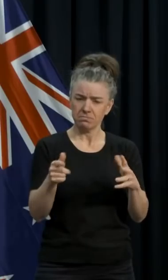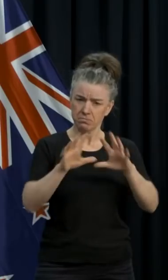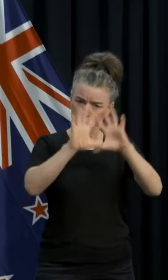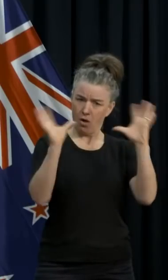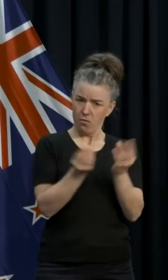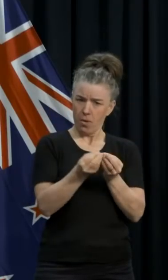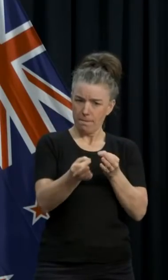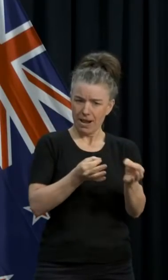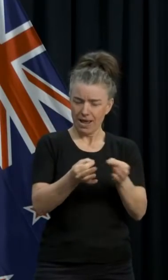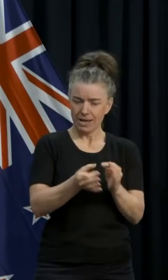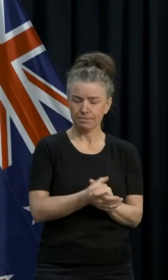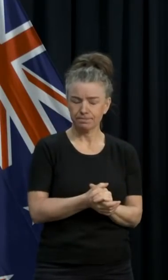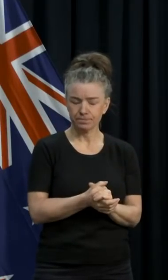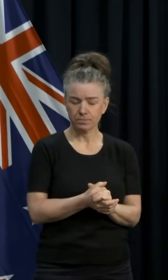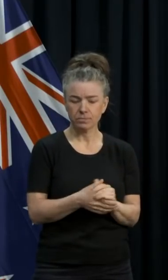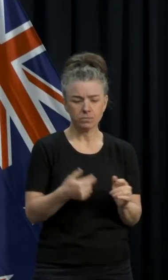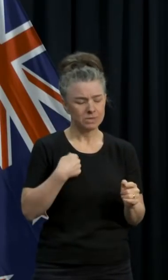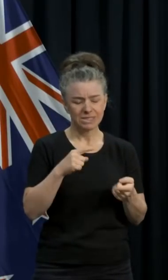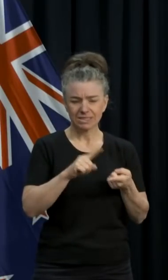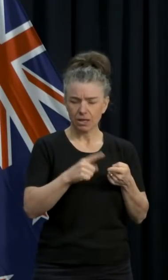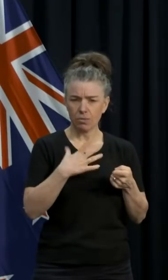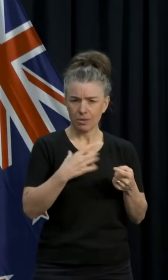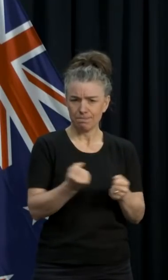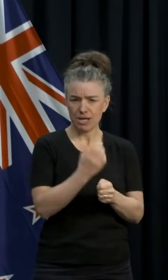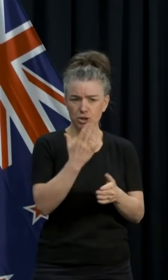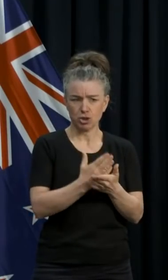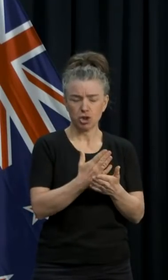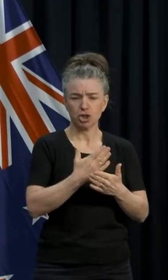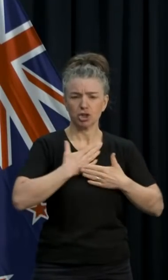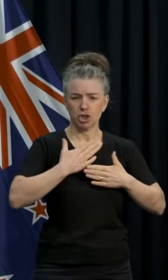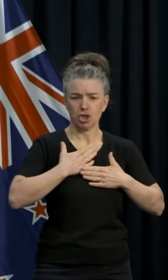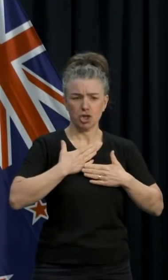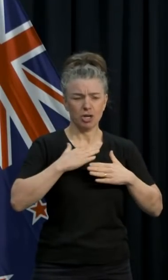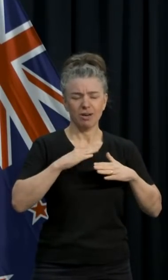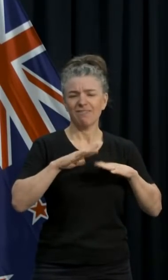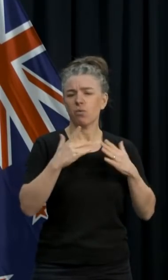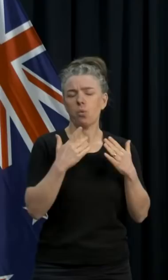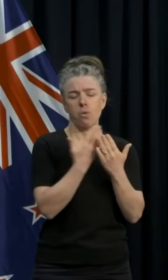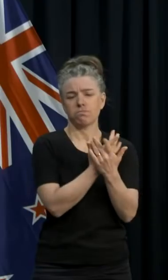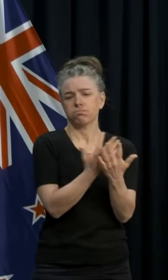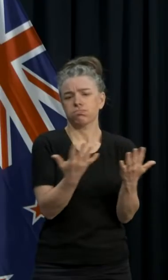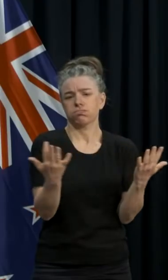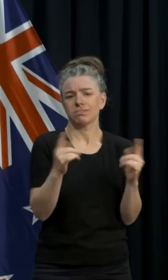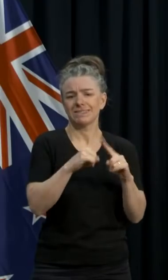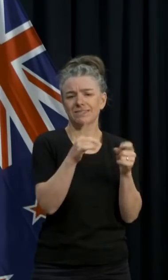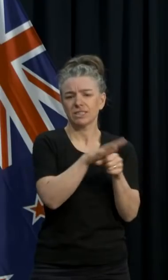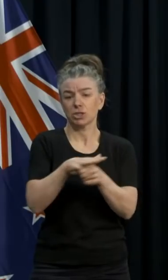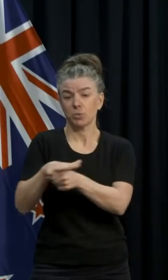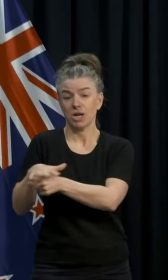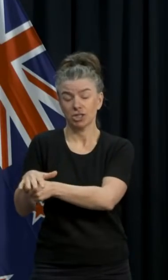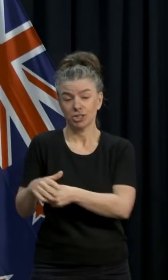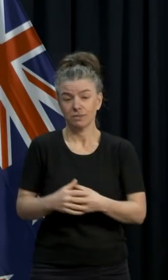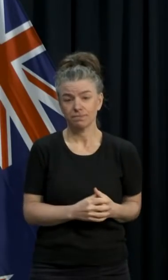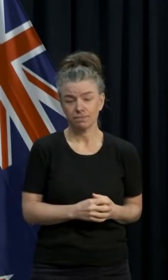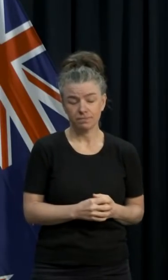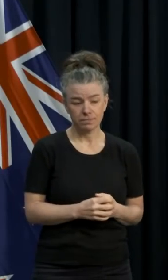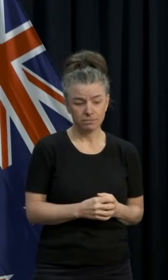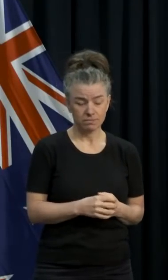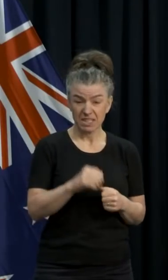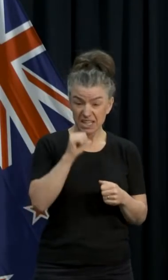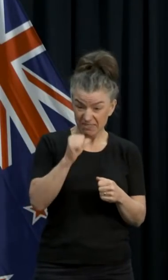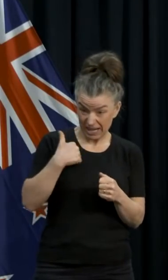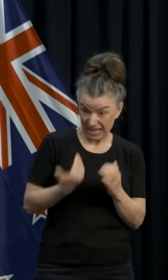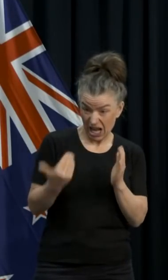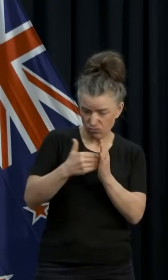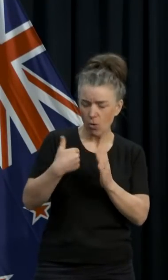assessment, we continue to strengthen the security arrangements around the managed isolation and quarantine facilities where it's appropriate